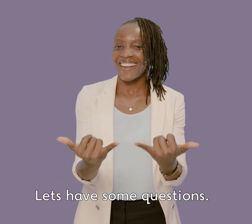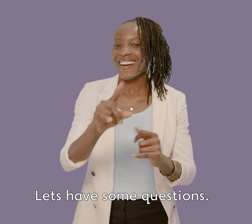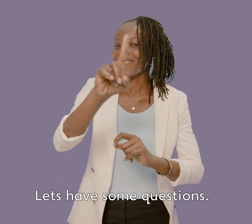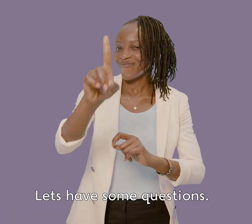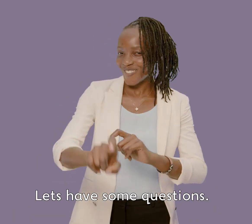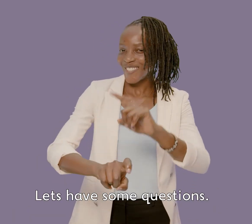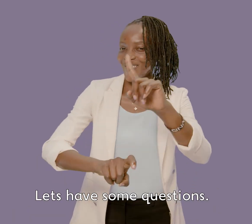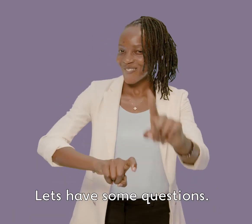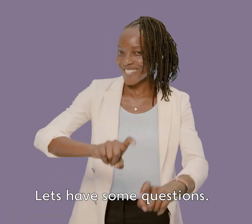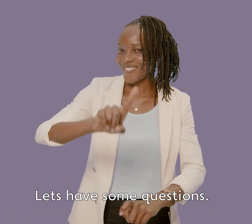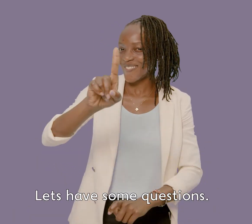Let's have some questions.